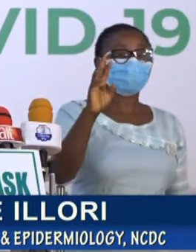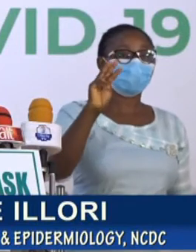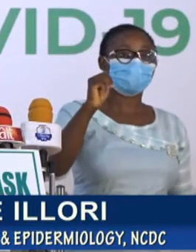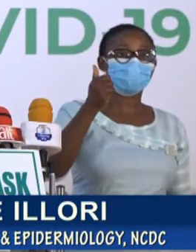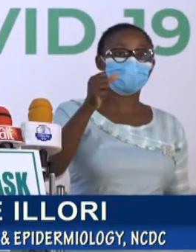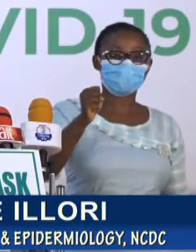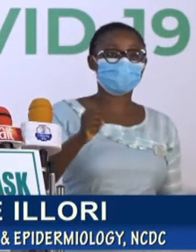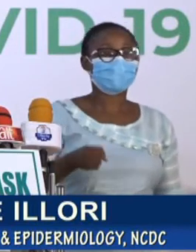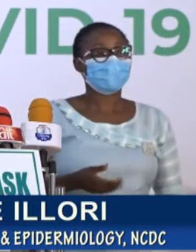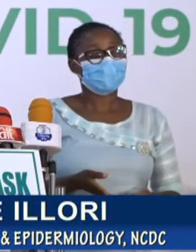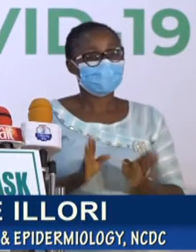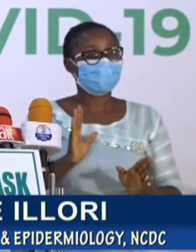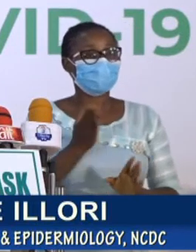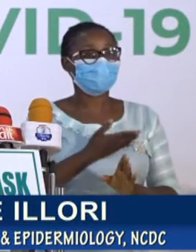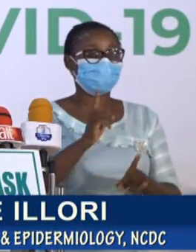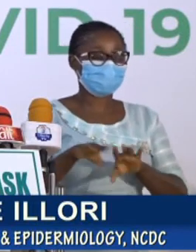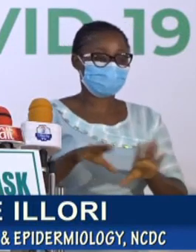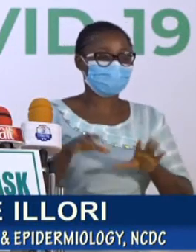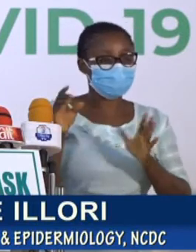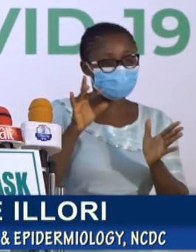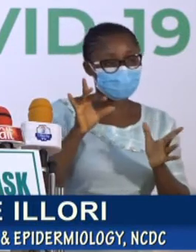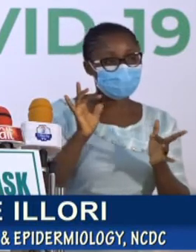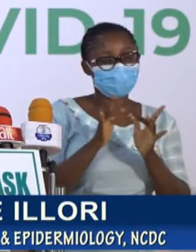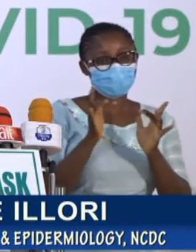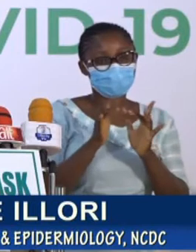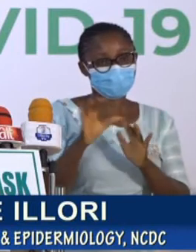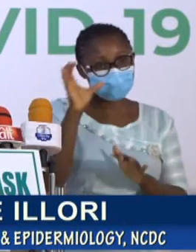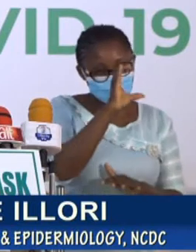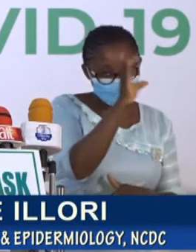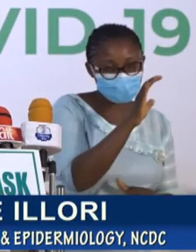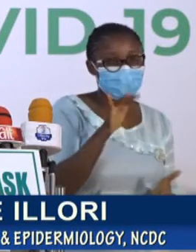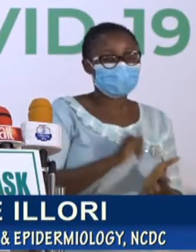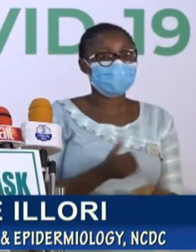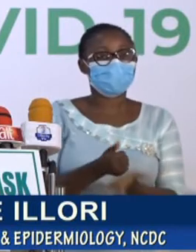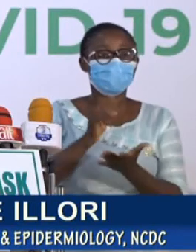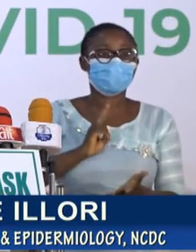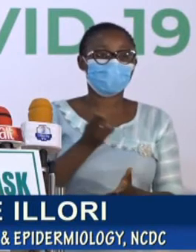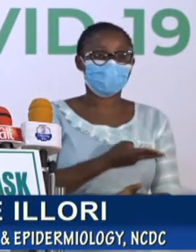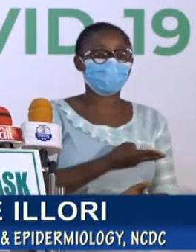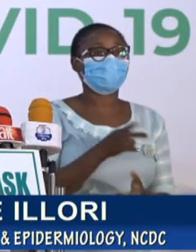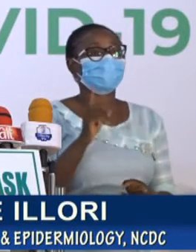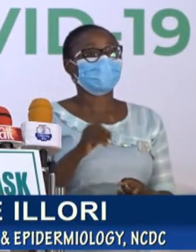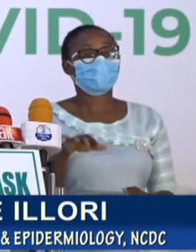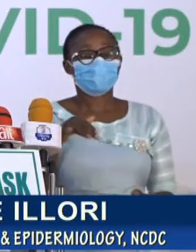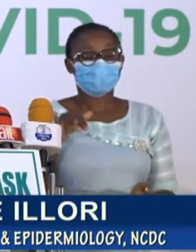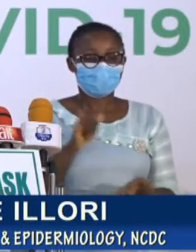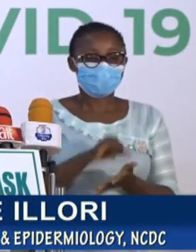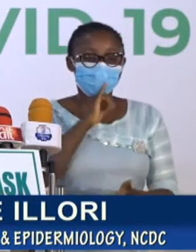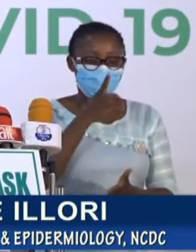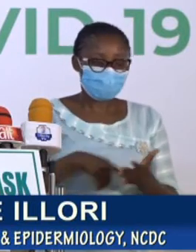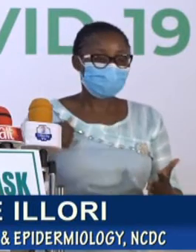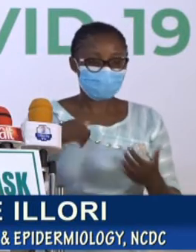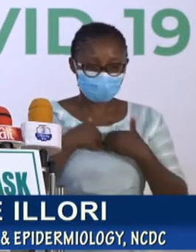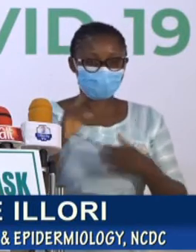do contact tracing. That also helps us, which is one of the core surveillance activities we have employed in this